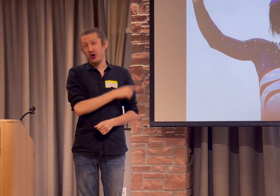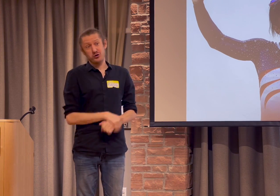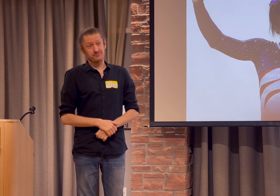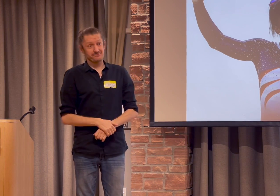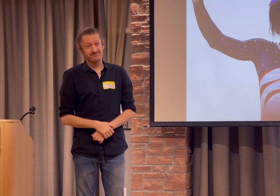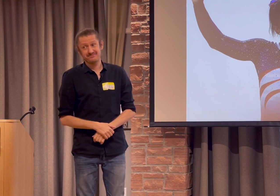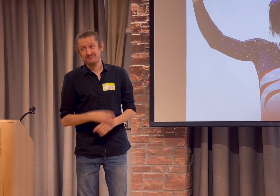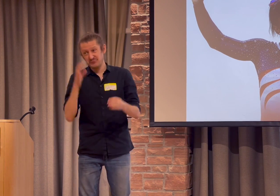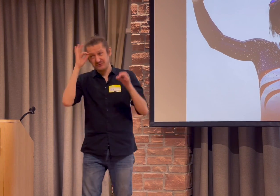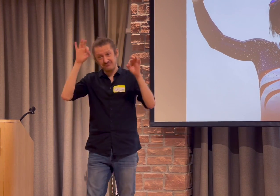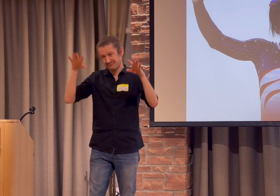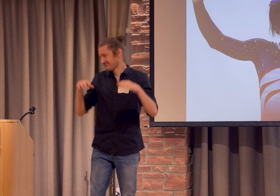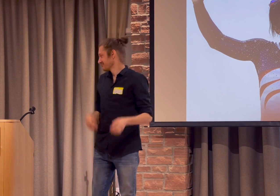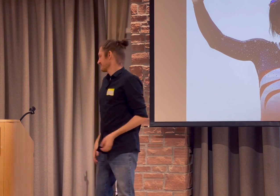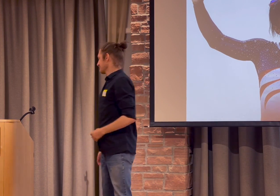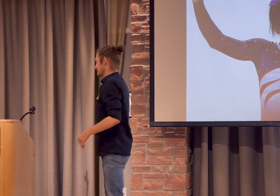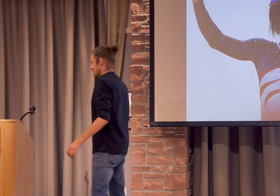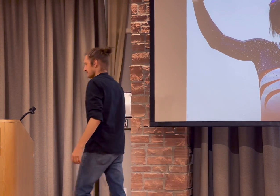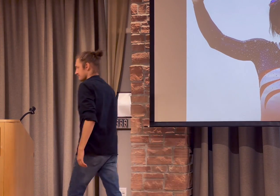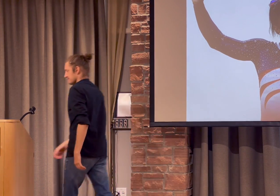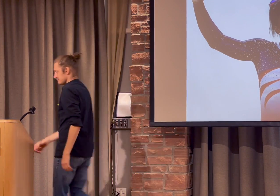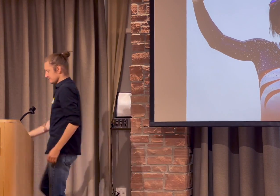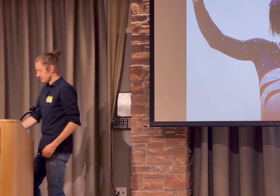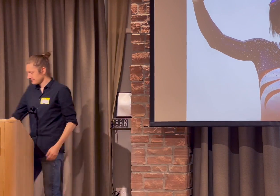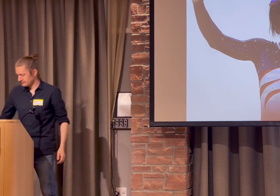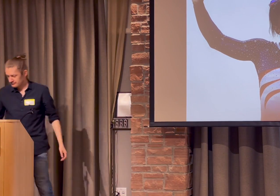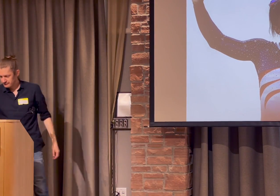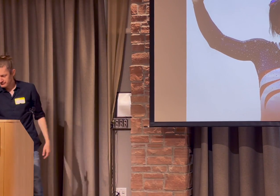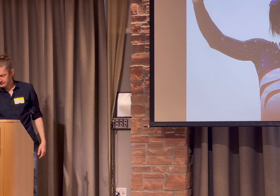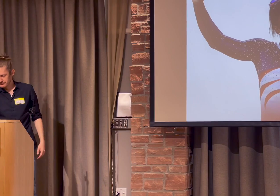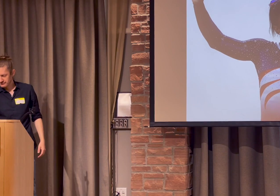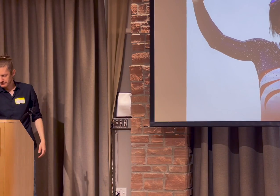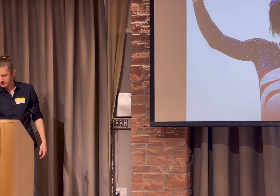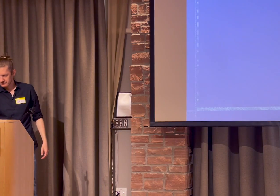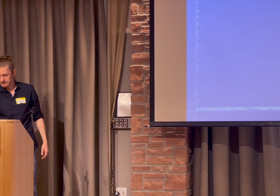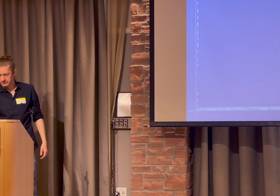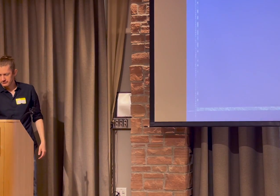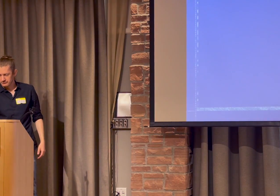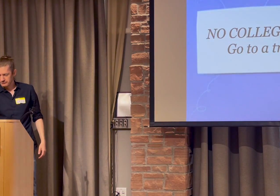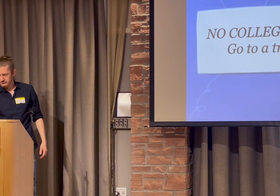has a degree in business. So just so you know, it is doable.